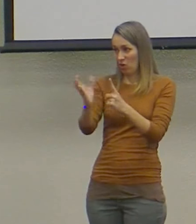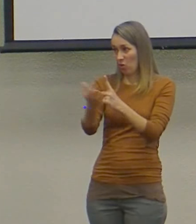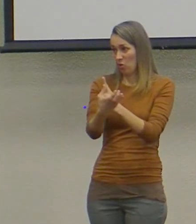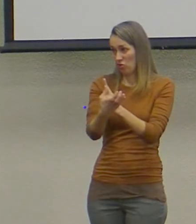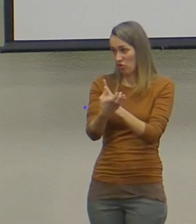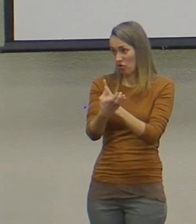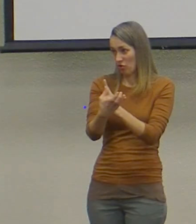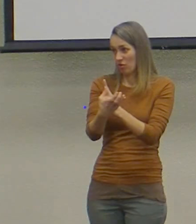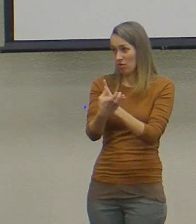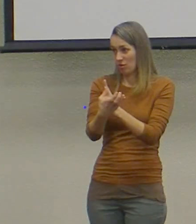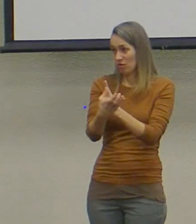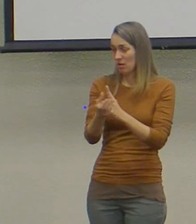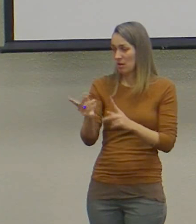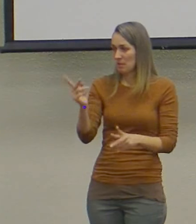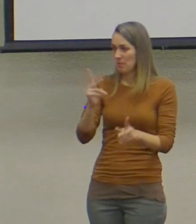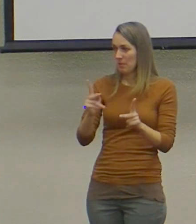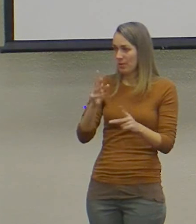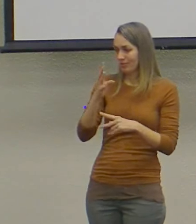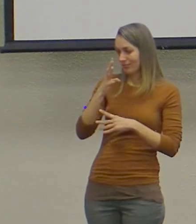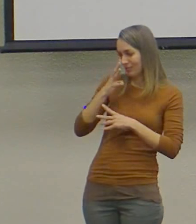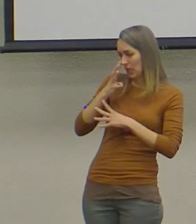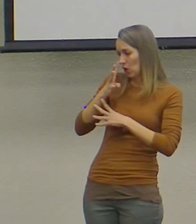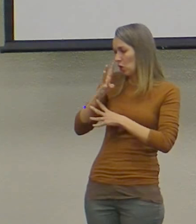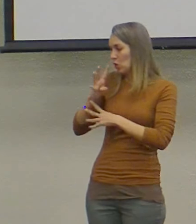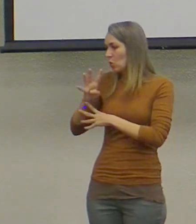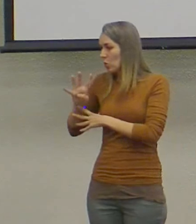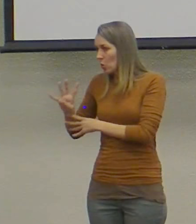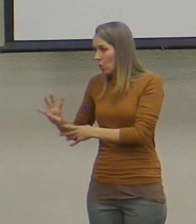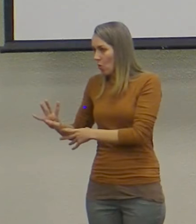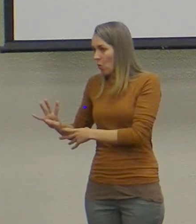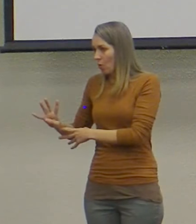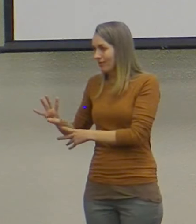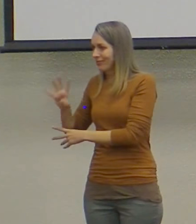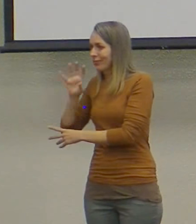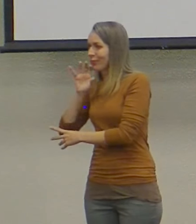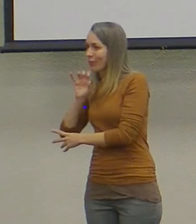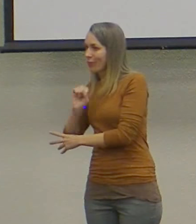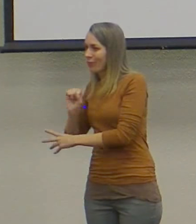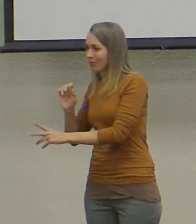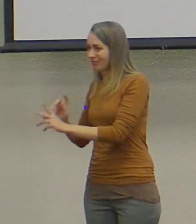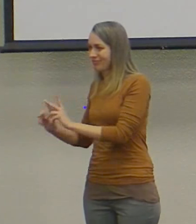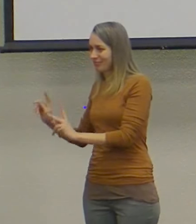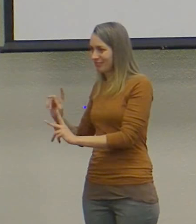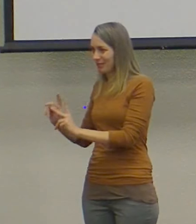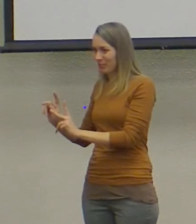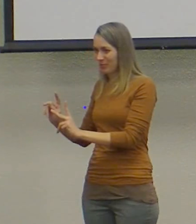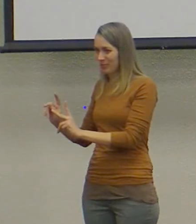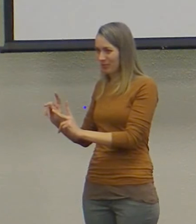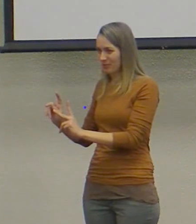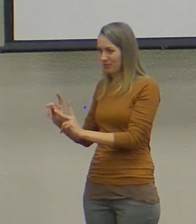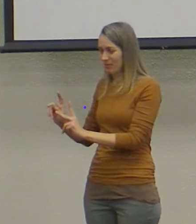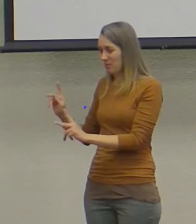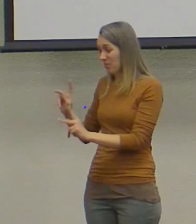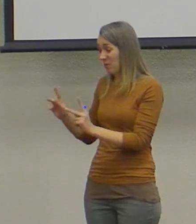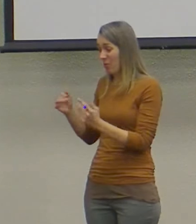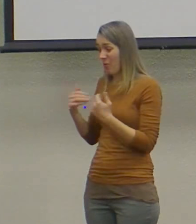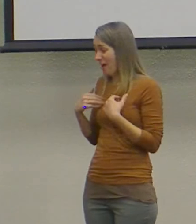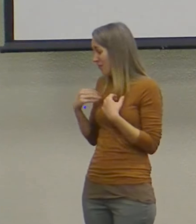forsake those who are older and who have no one to care for